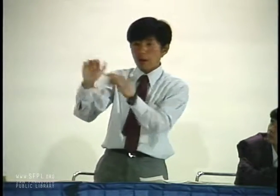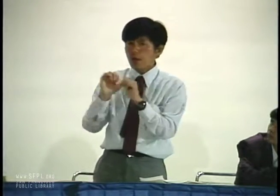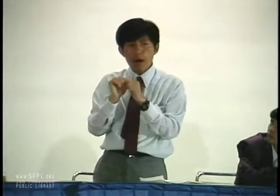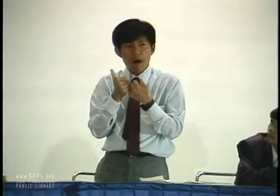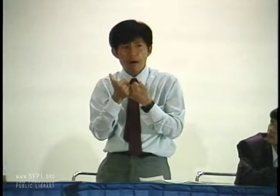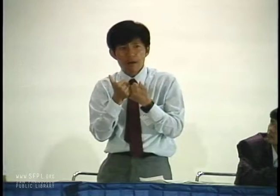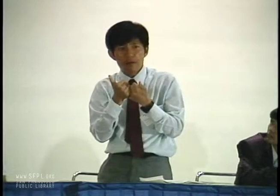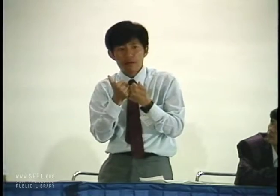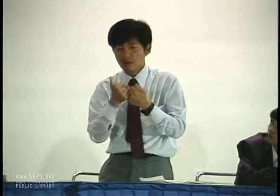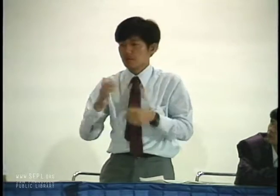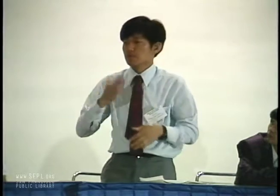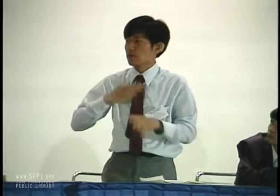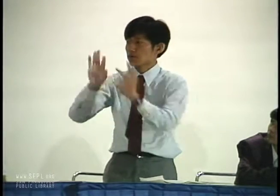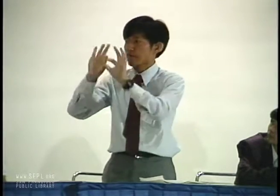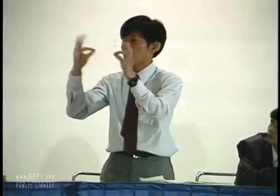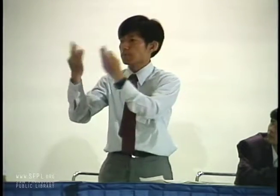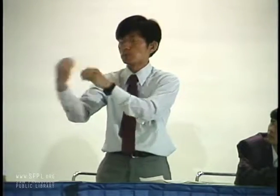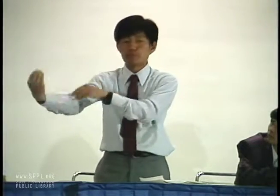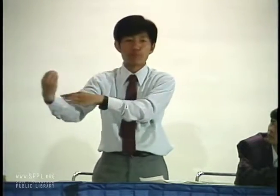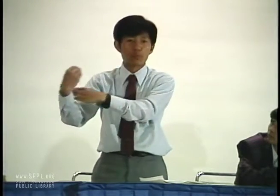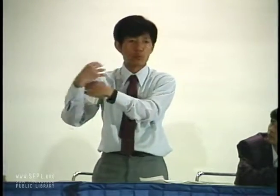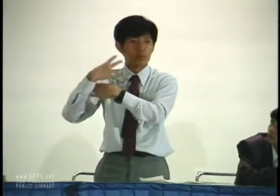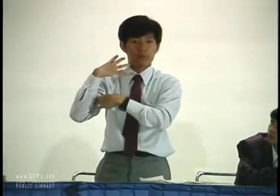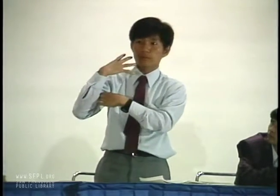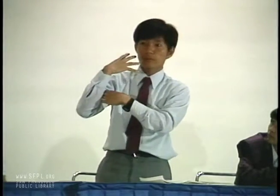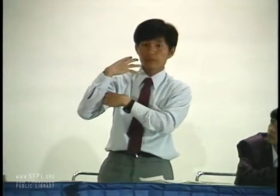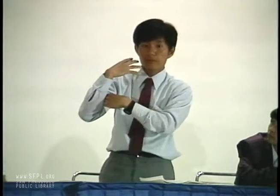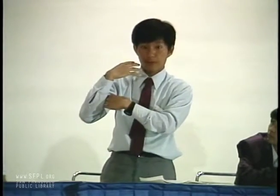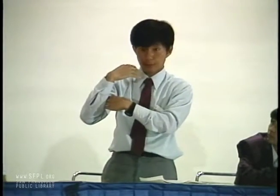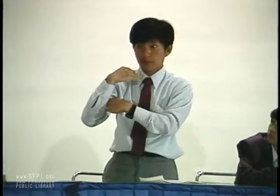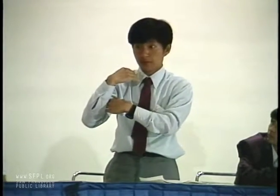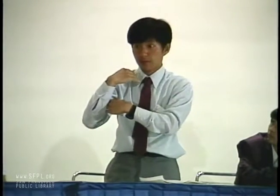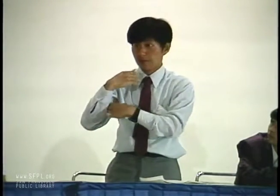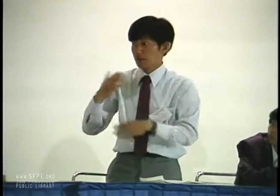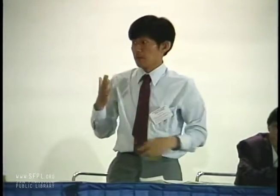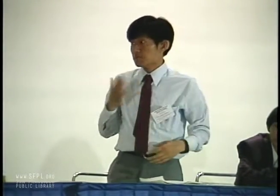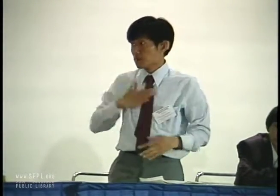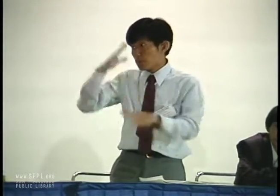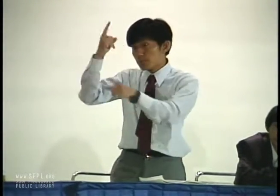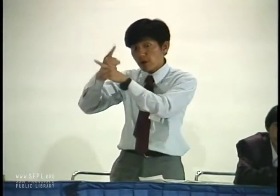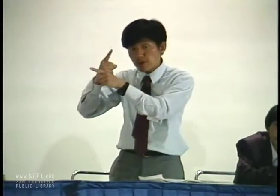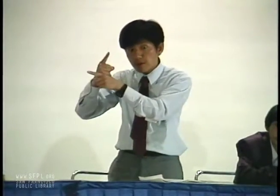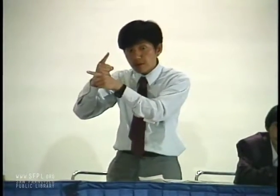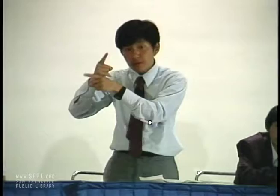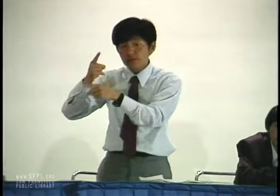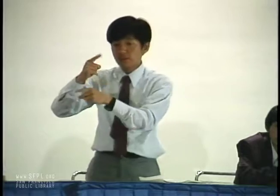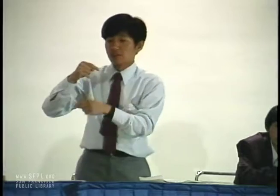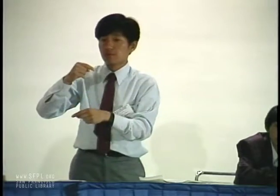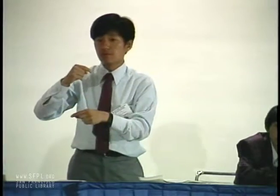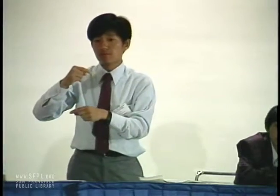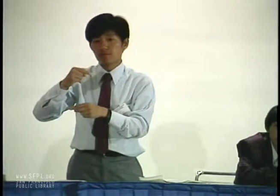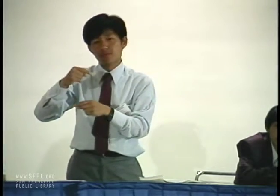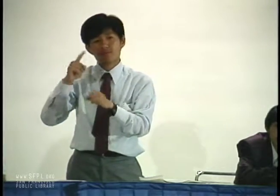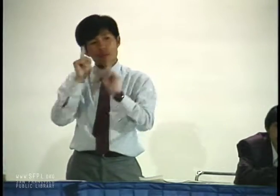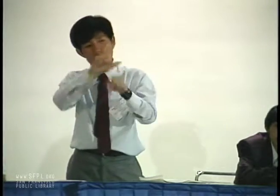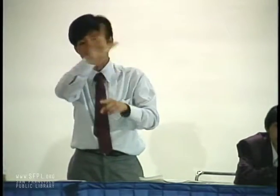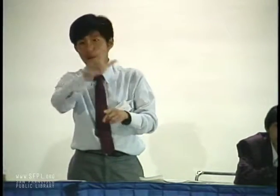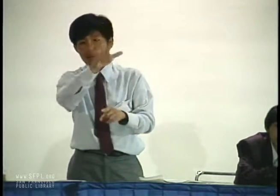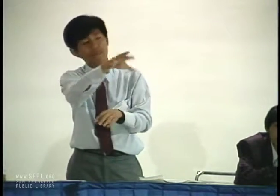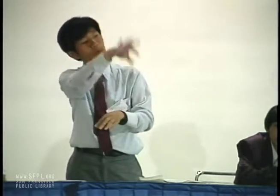I knew the word library. And the reason that I did was because of exposure to that through my family. My brother would go to